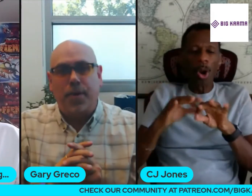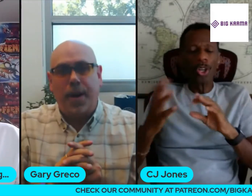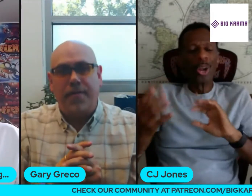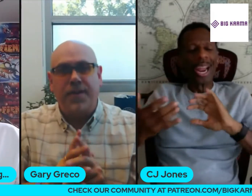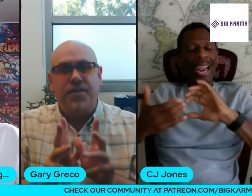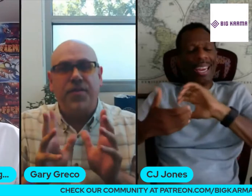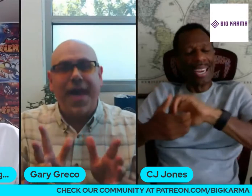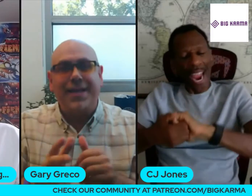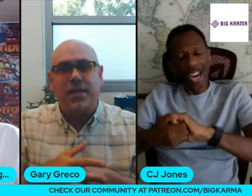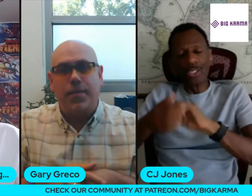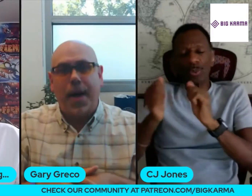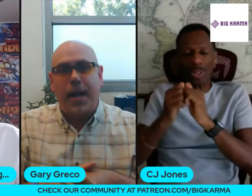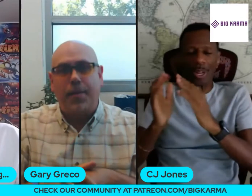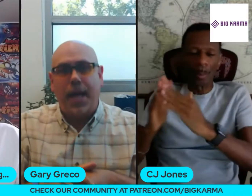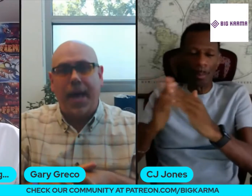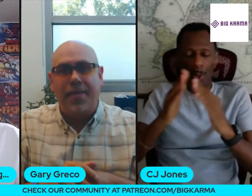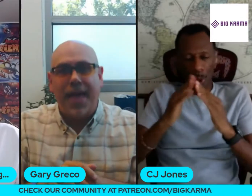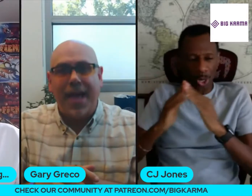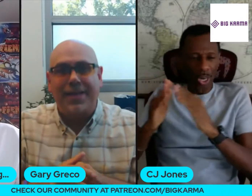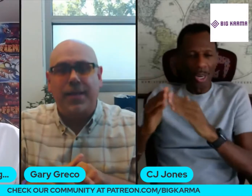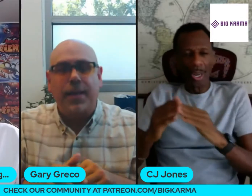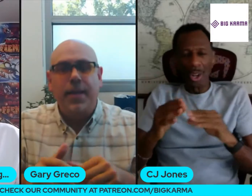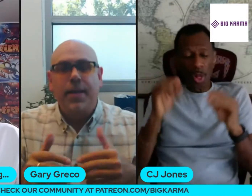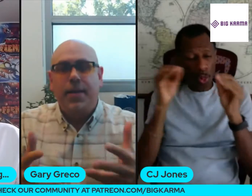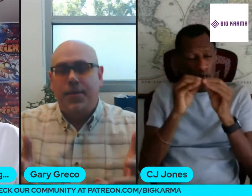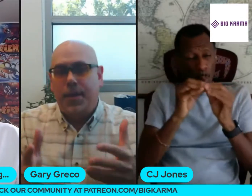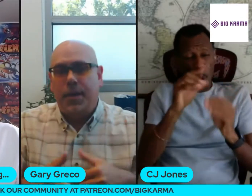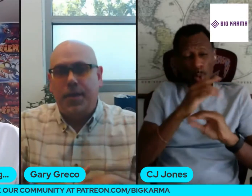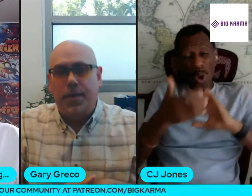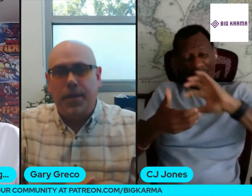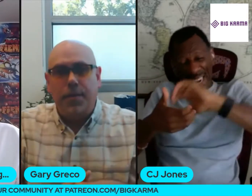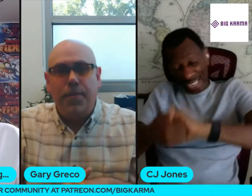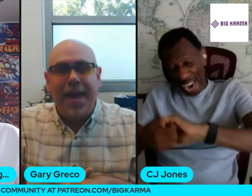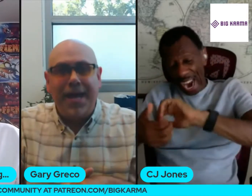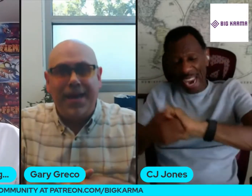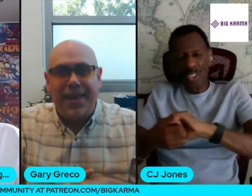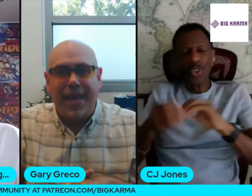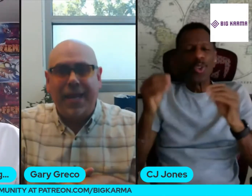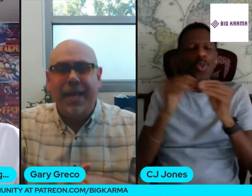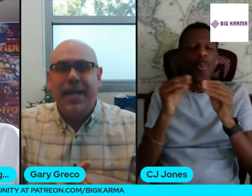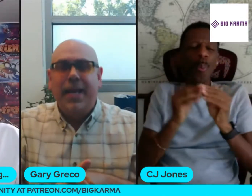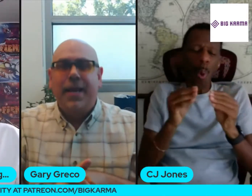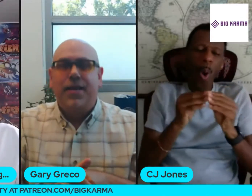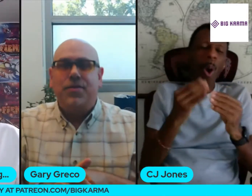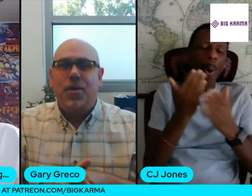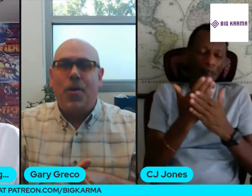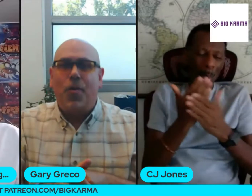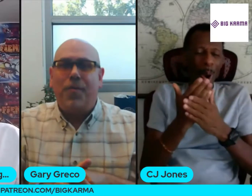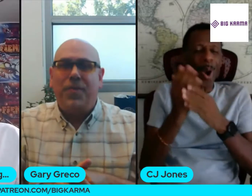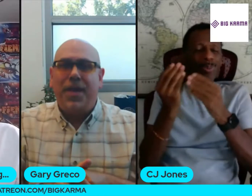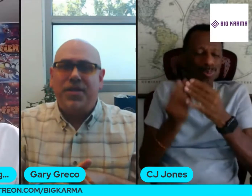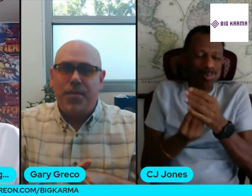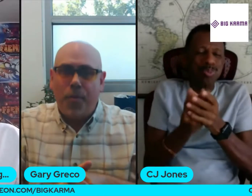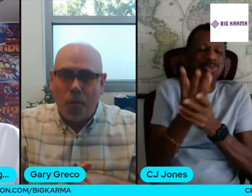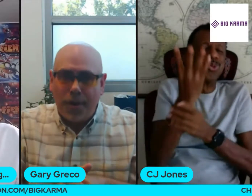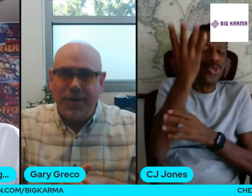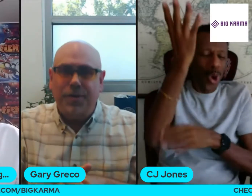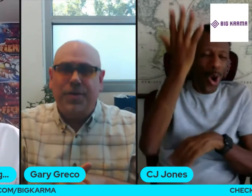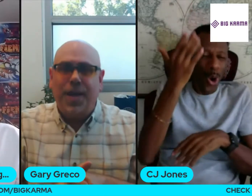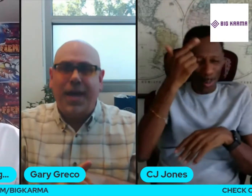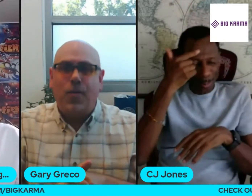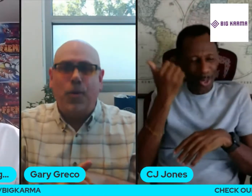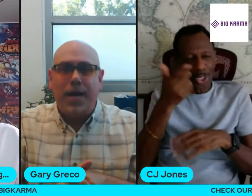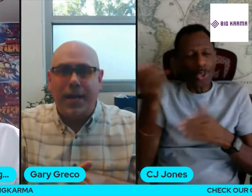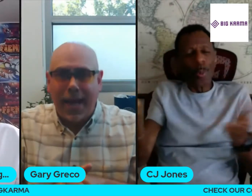at the profits. That's the bottom line. That's the main thing. So it's